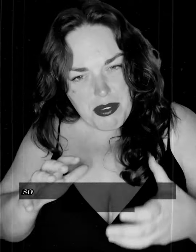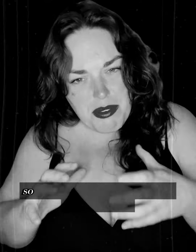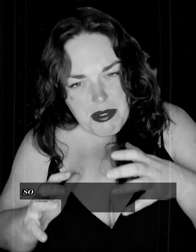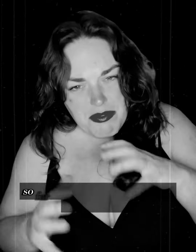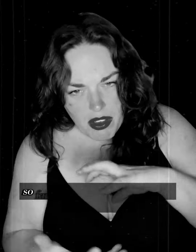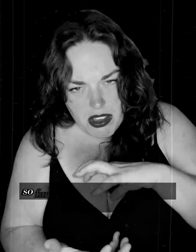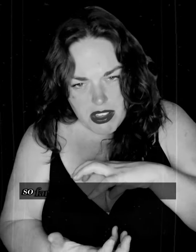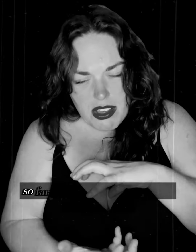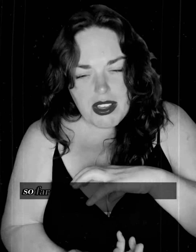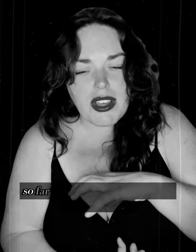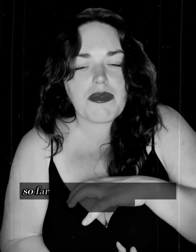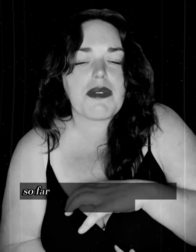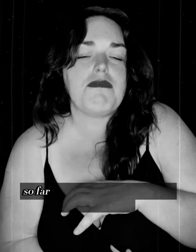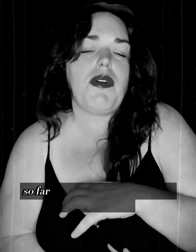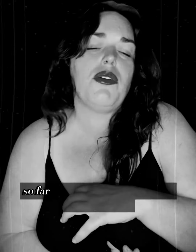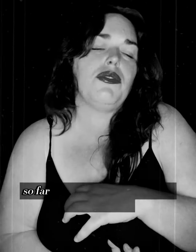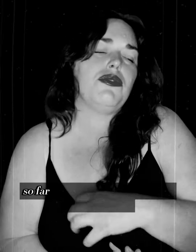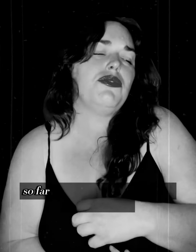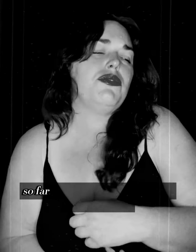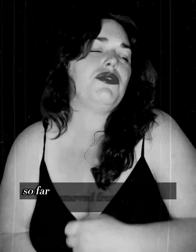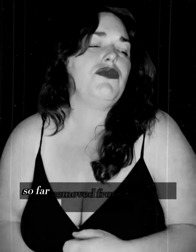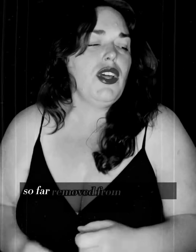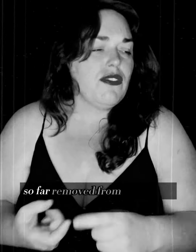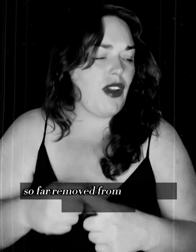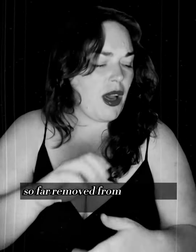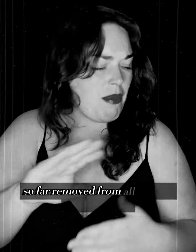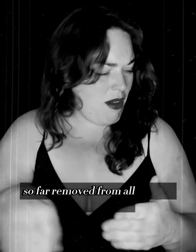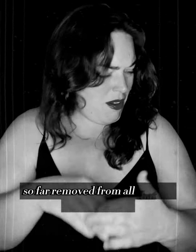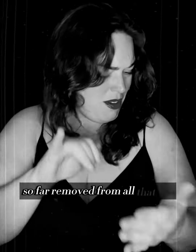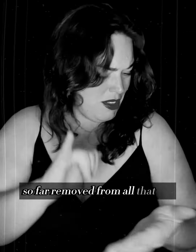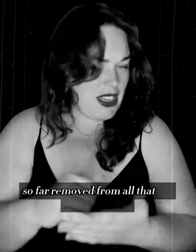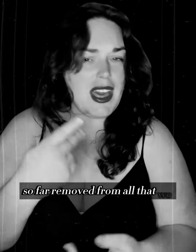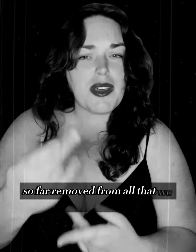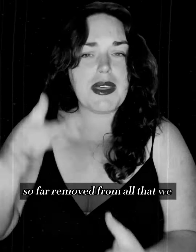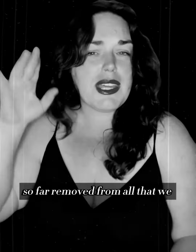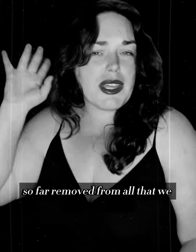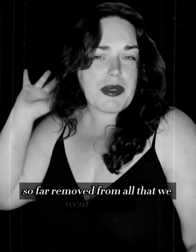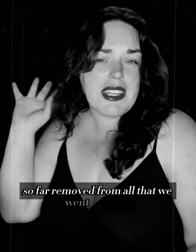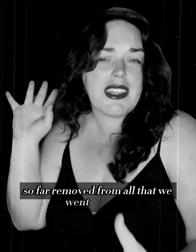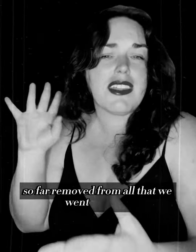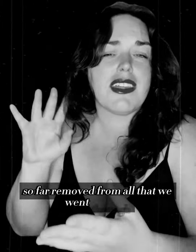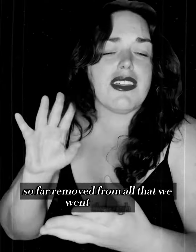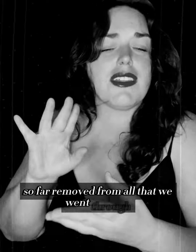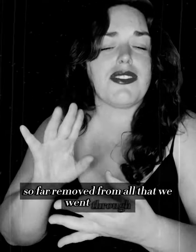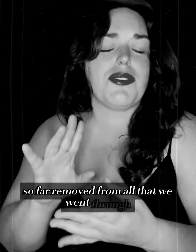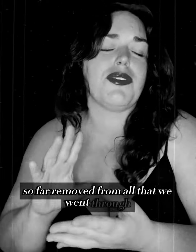far removed From all that we went through